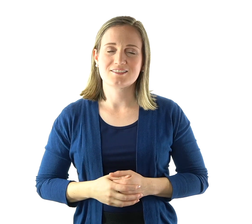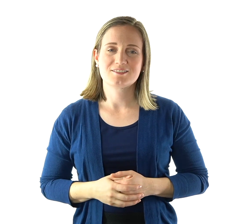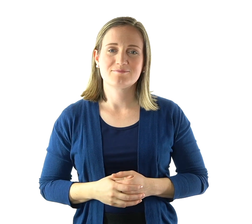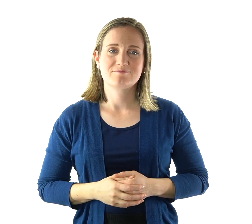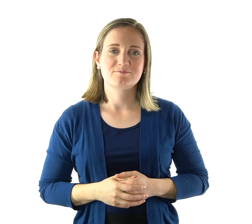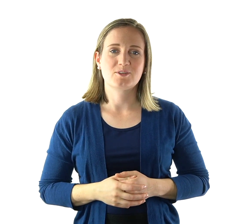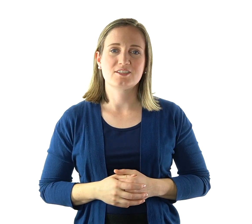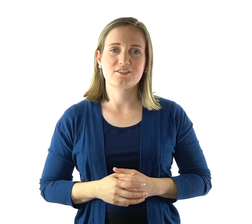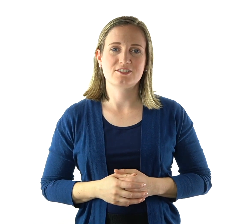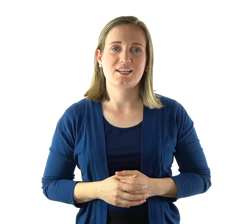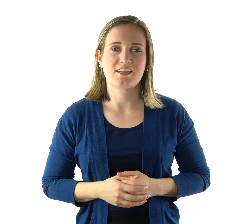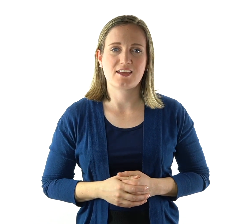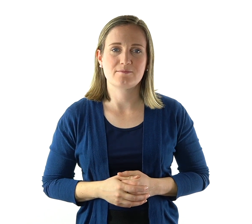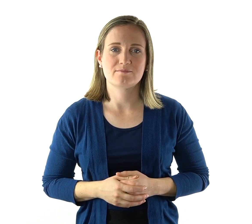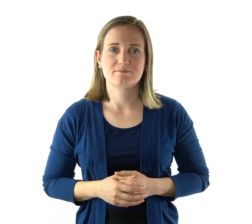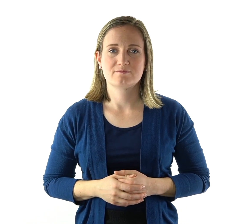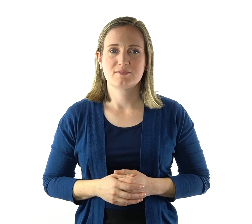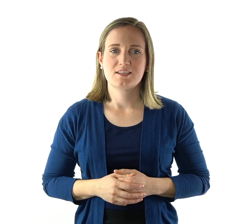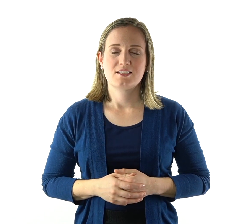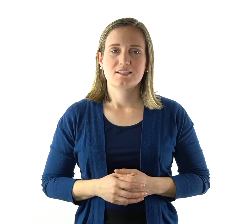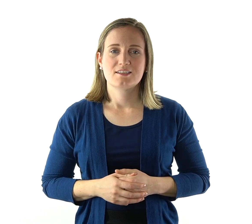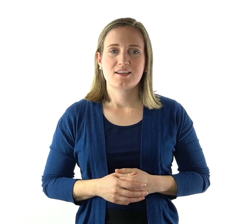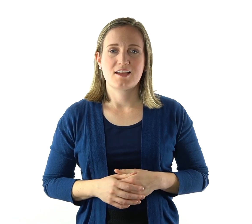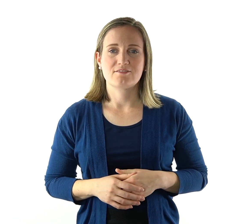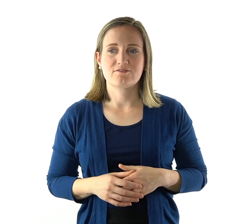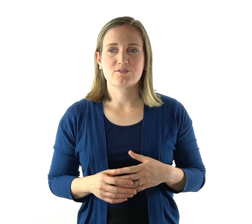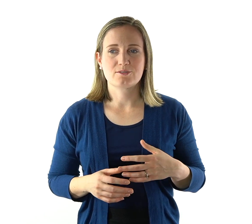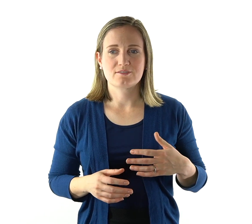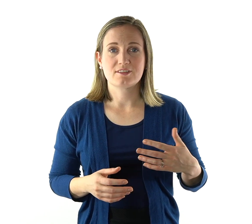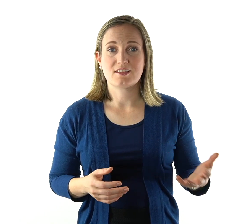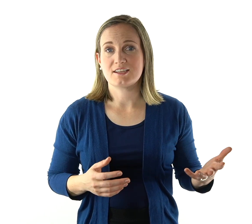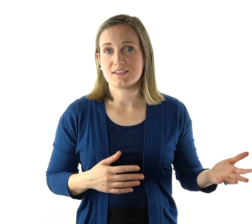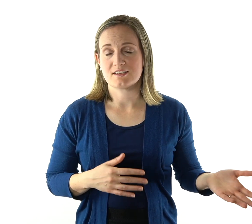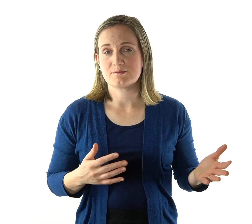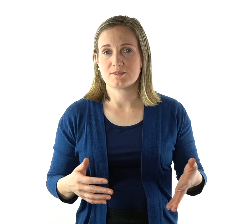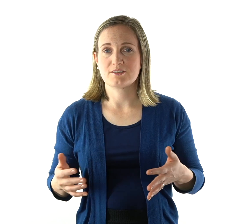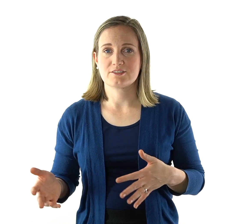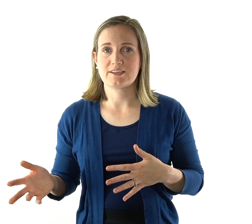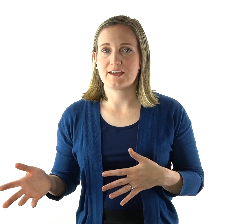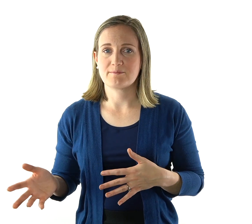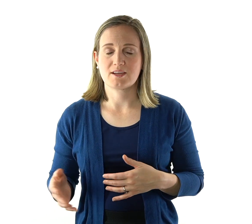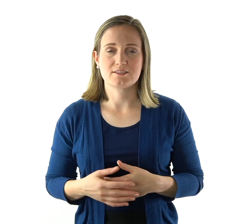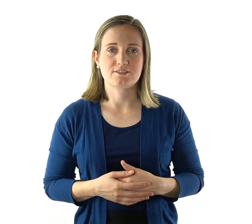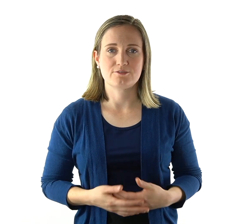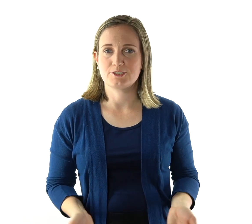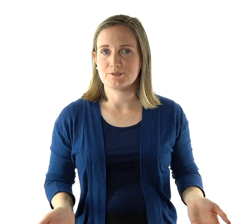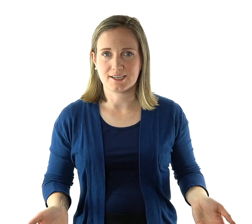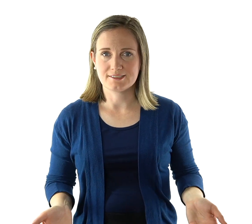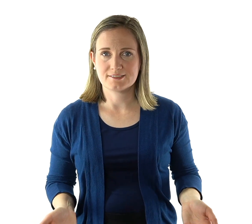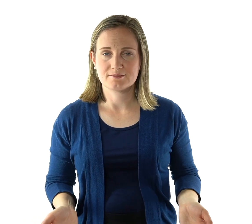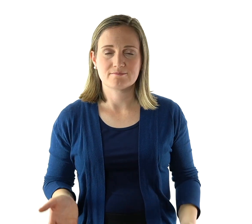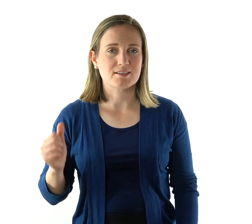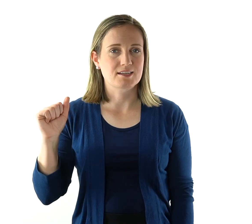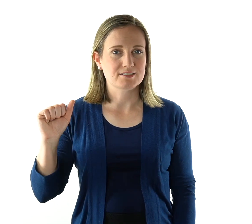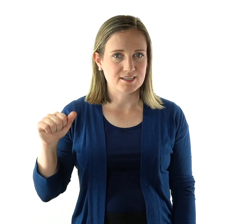Yes, when the third day came. And for the line, yes, when the third day came, I just do two signs. I sign